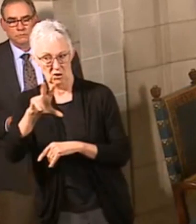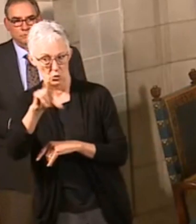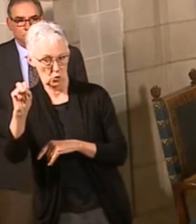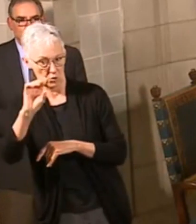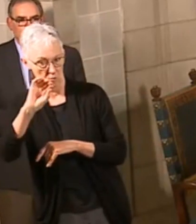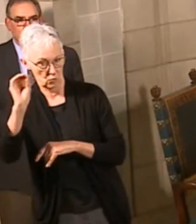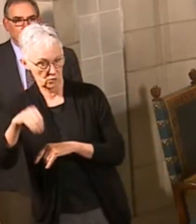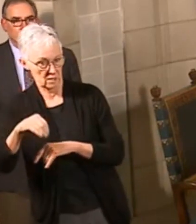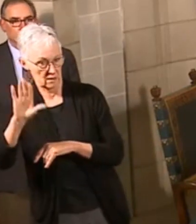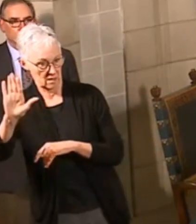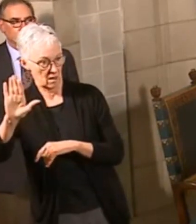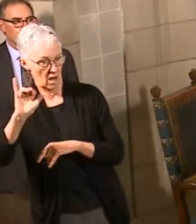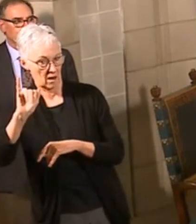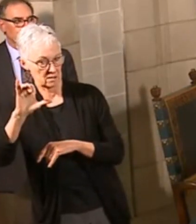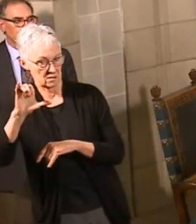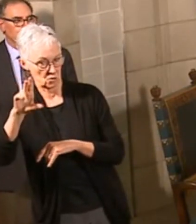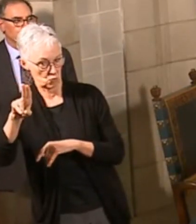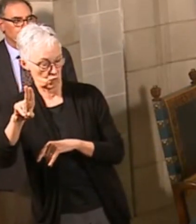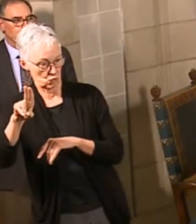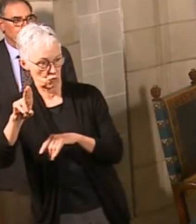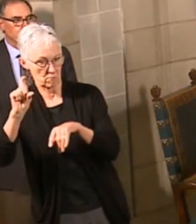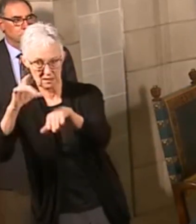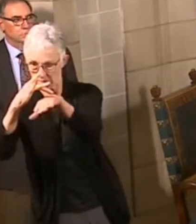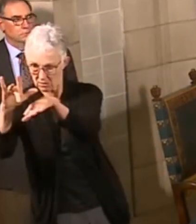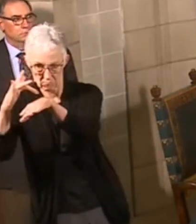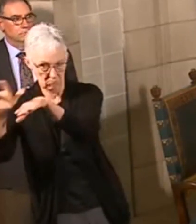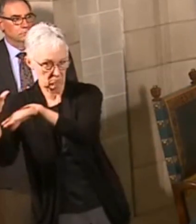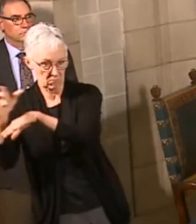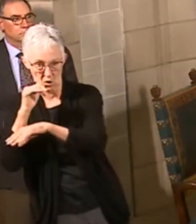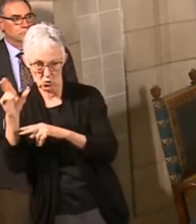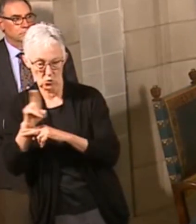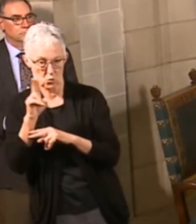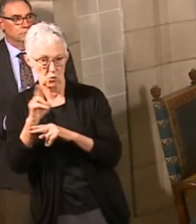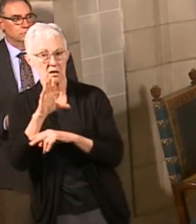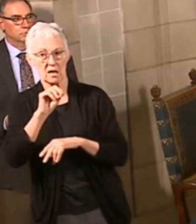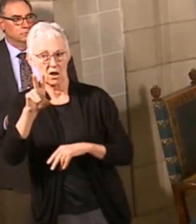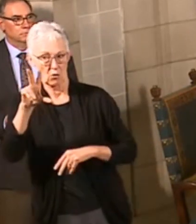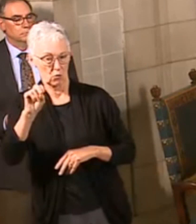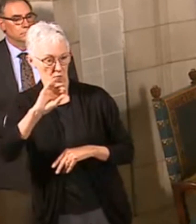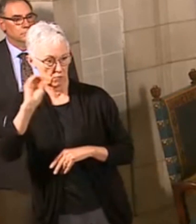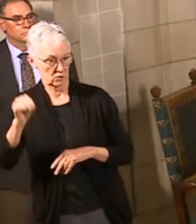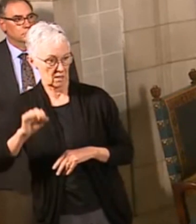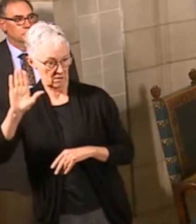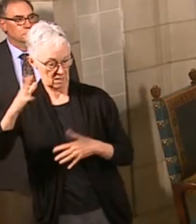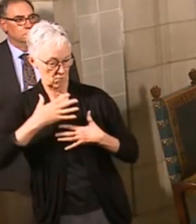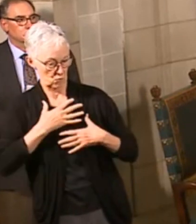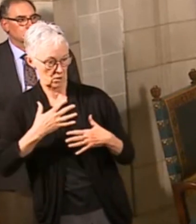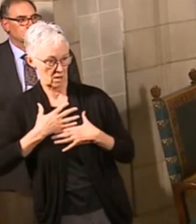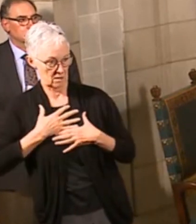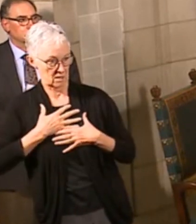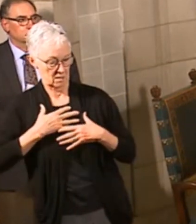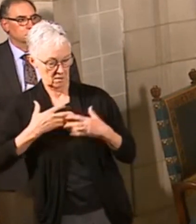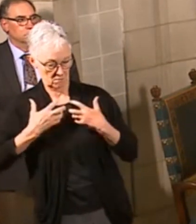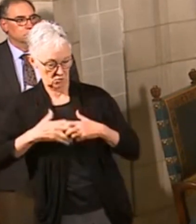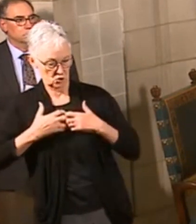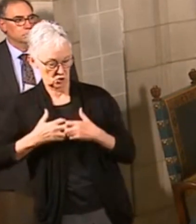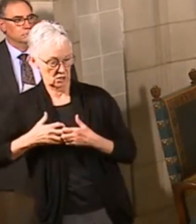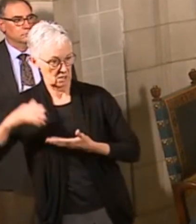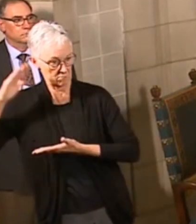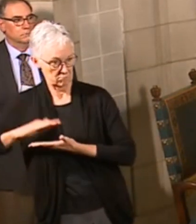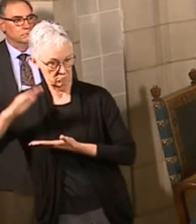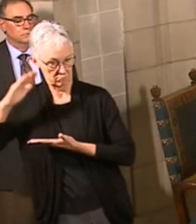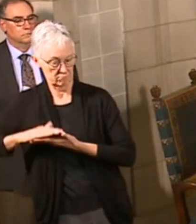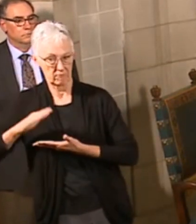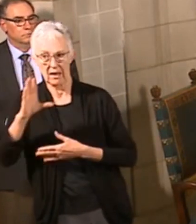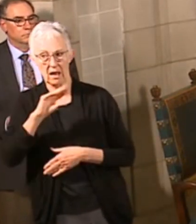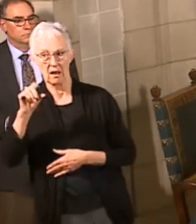have 30% of their ventilators open. And they must have 2 weeks of the appropriate PPE available at that